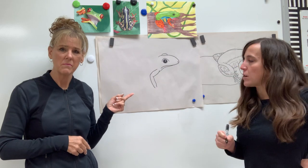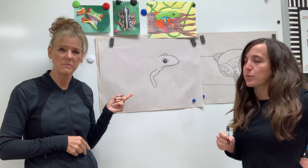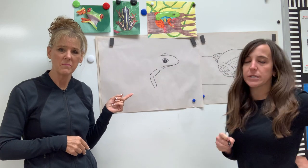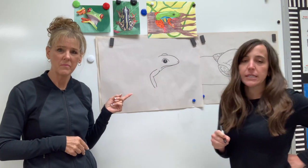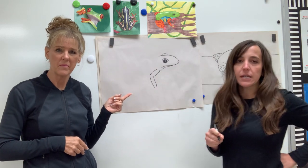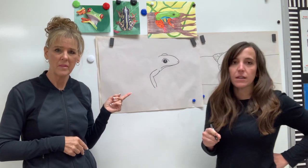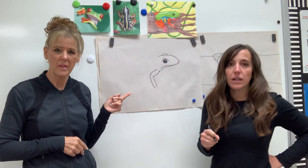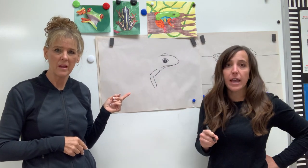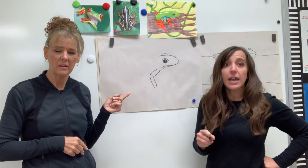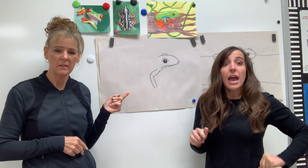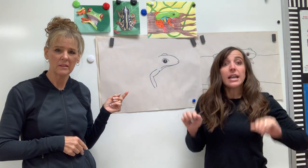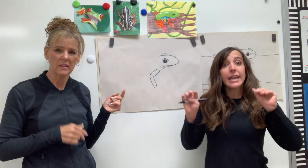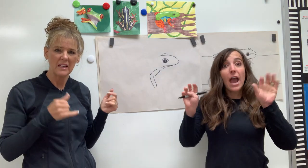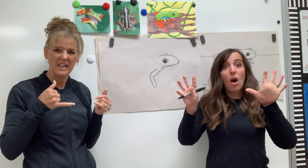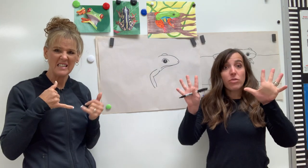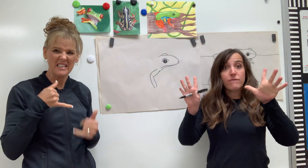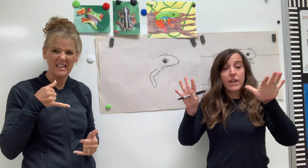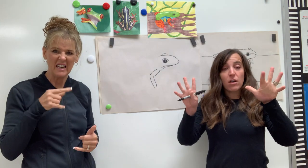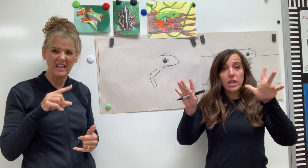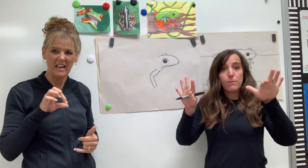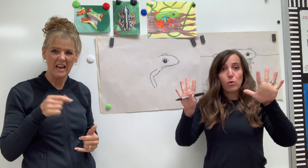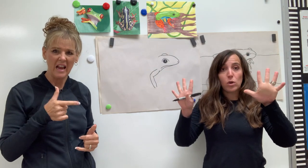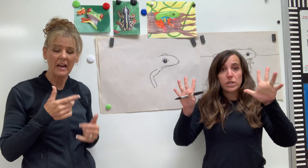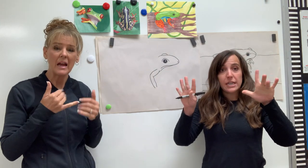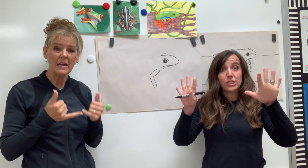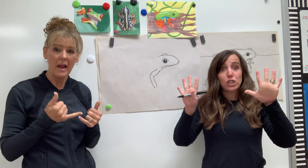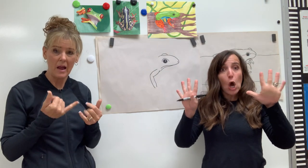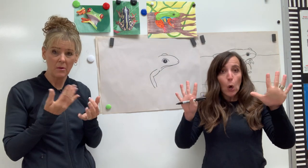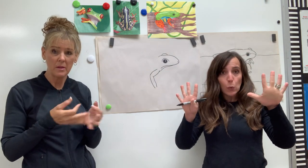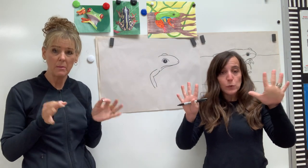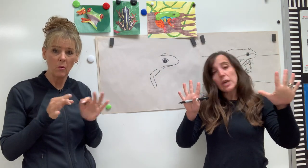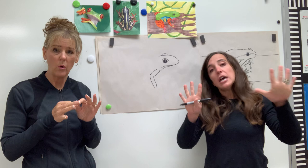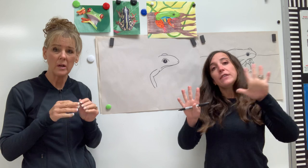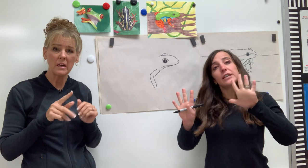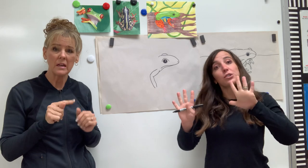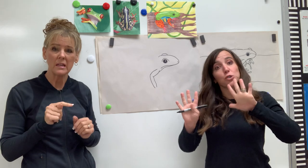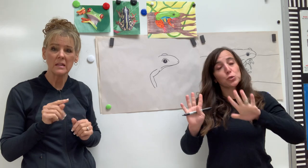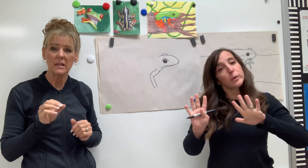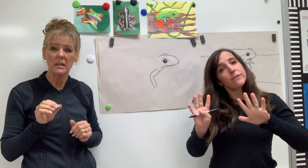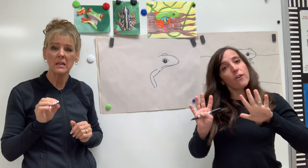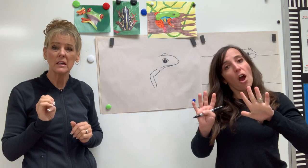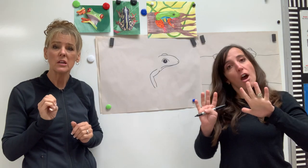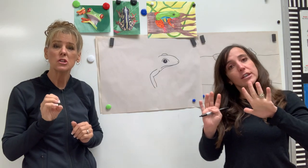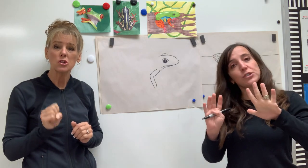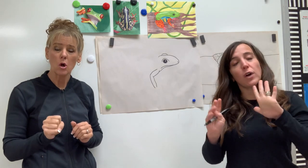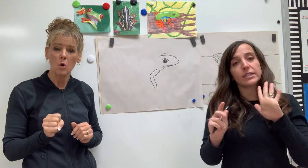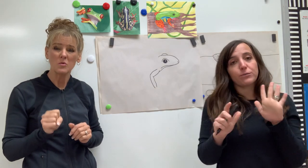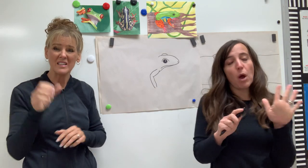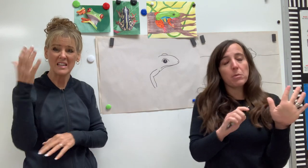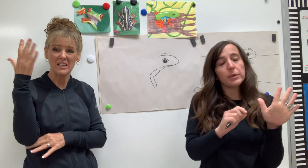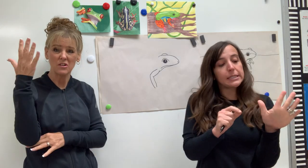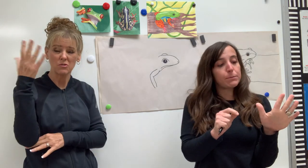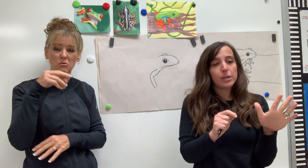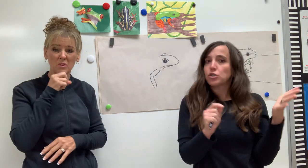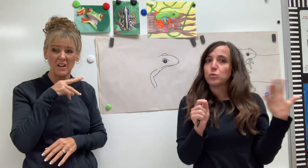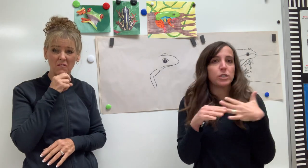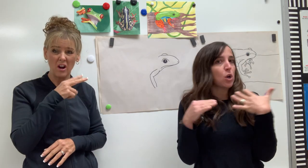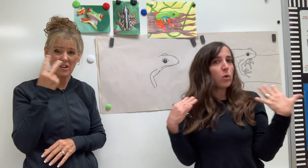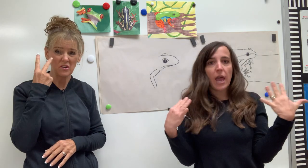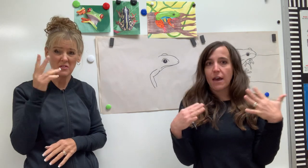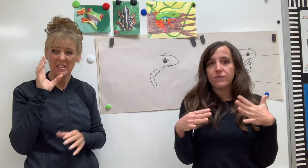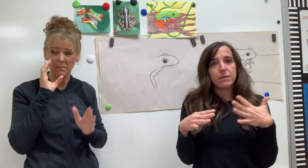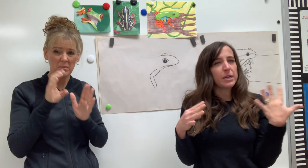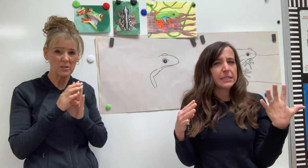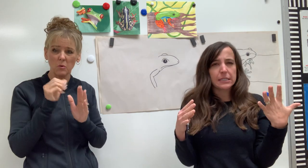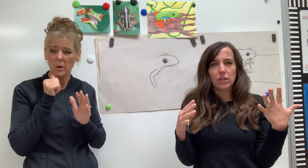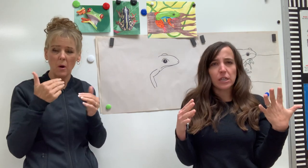Okay, he's got a pretty skinny little leg. Now, the very important is toes. These are tree frogs. You guys have probably seen pictures. We